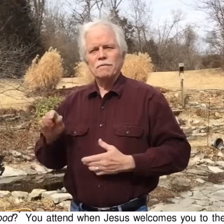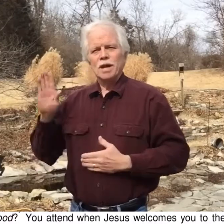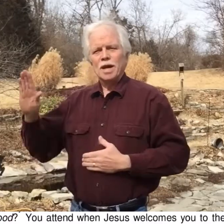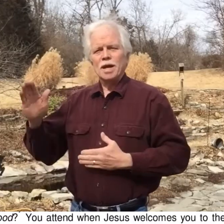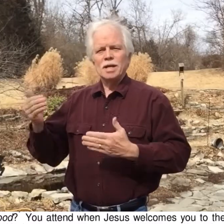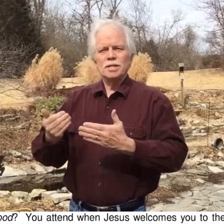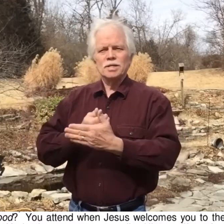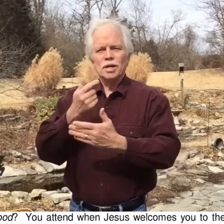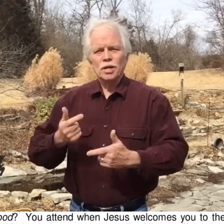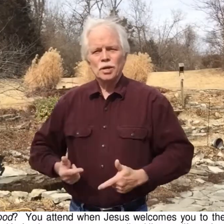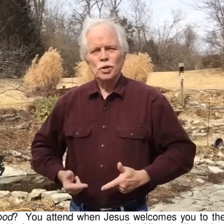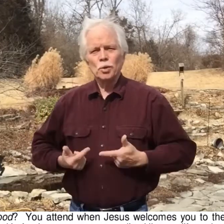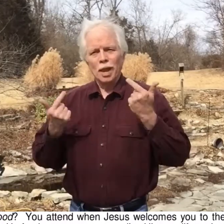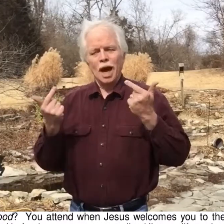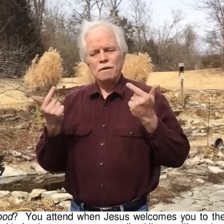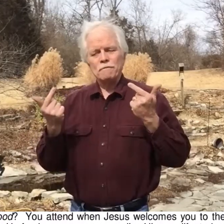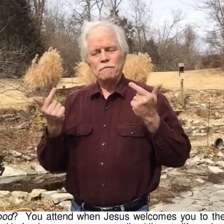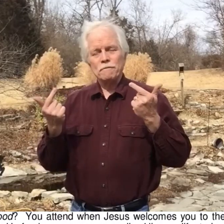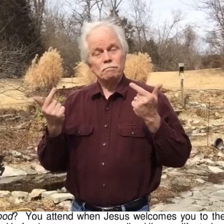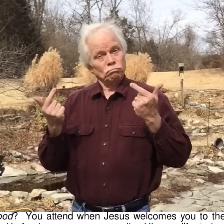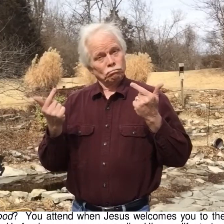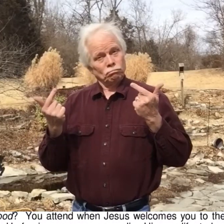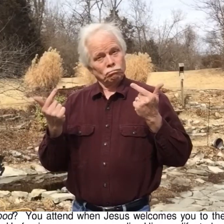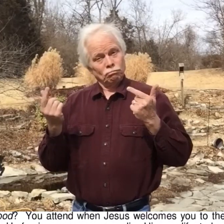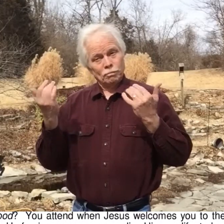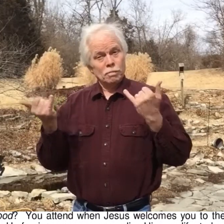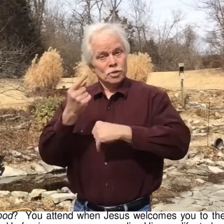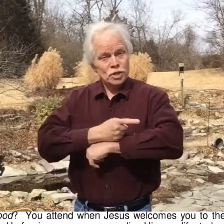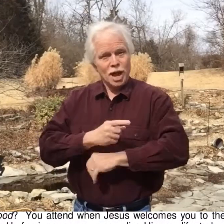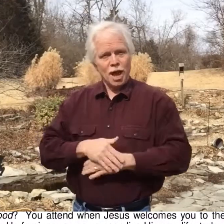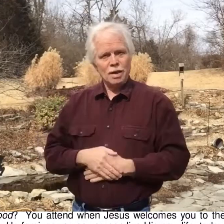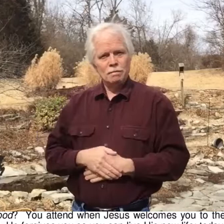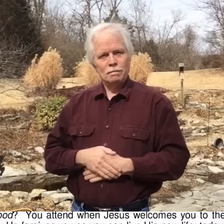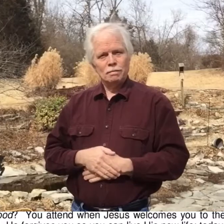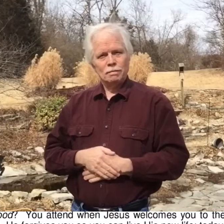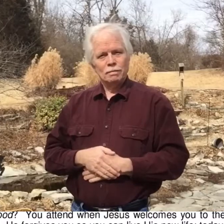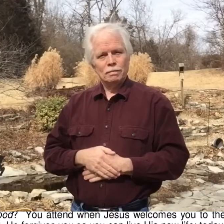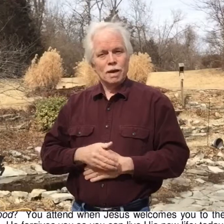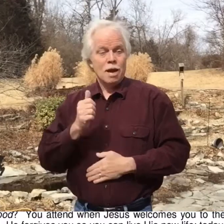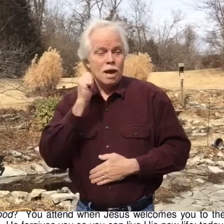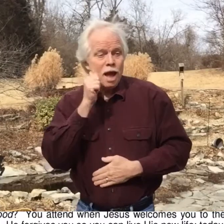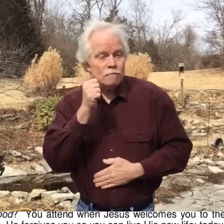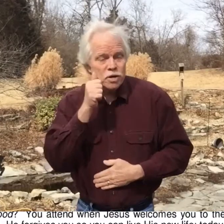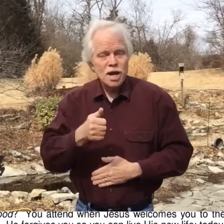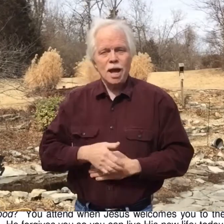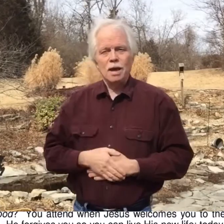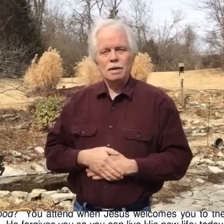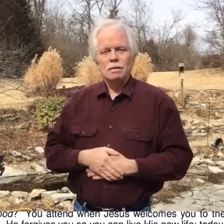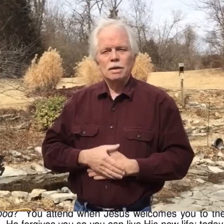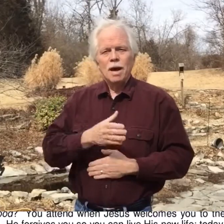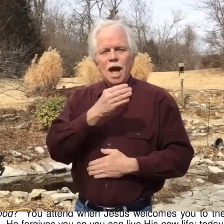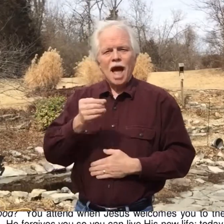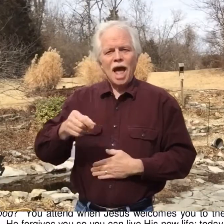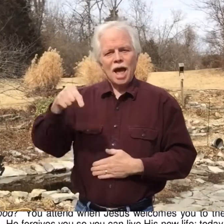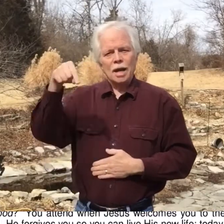his new life today, every day, and